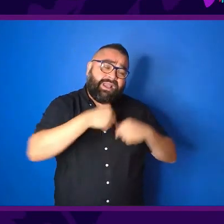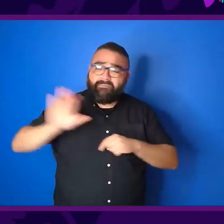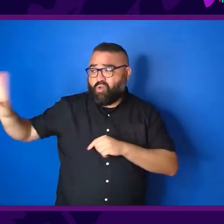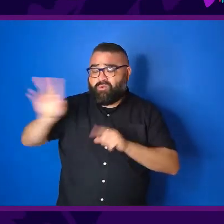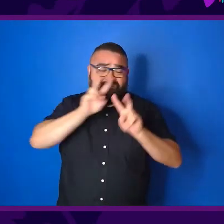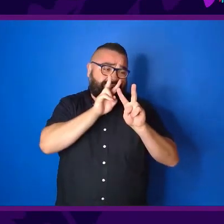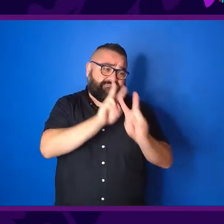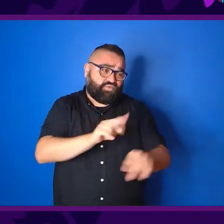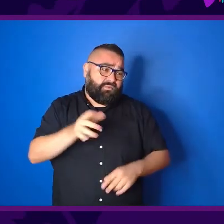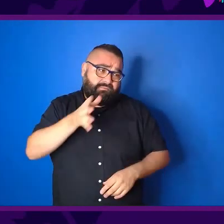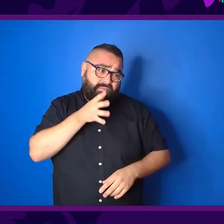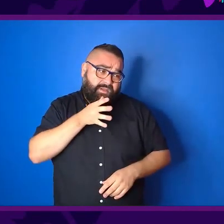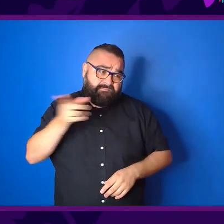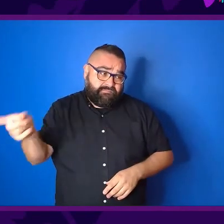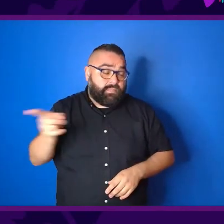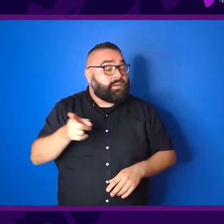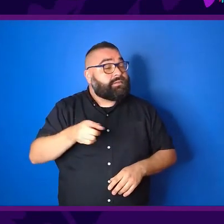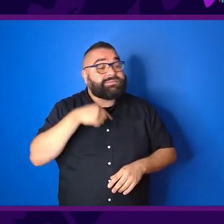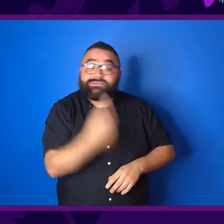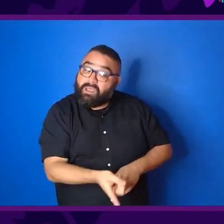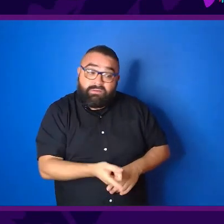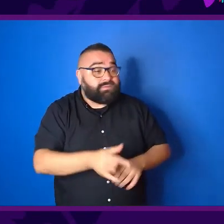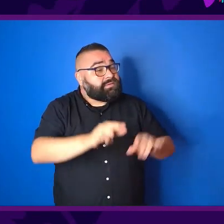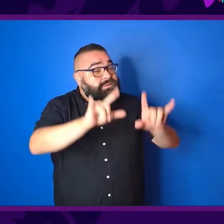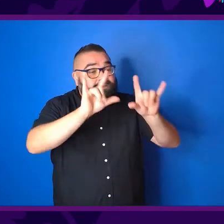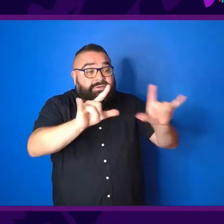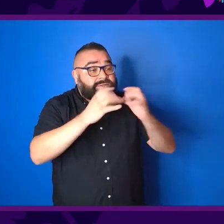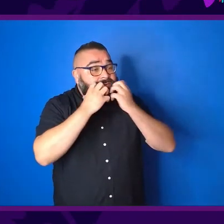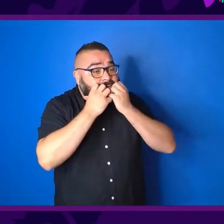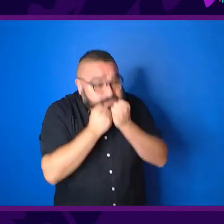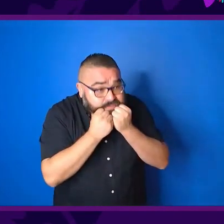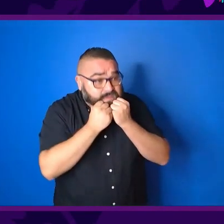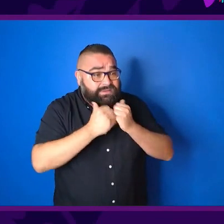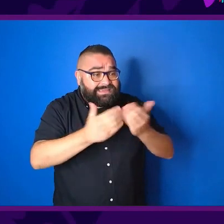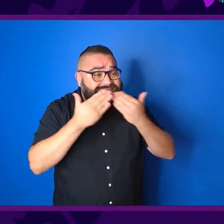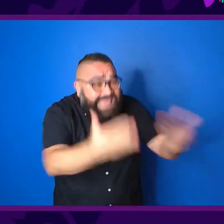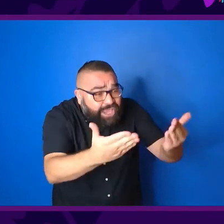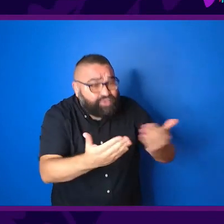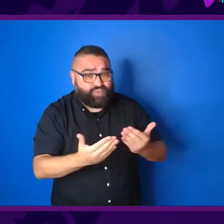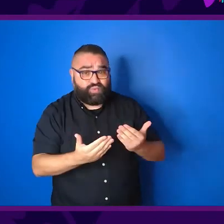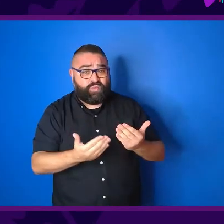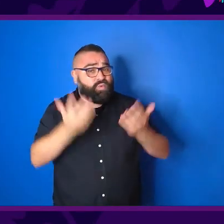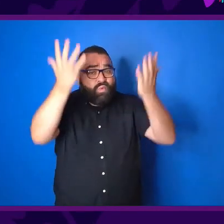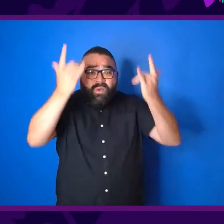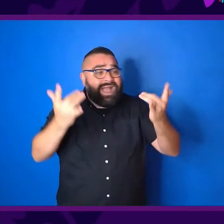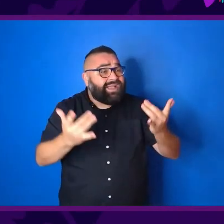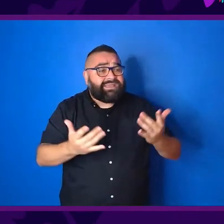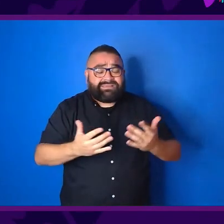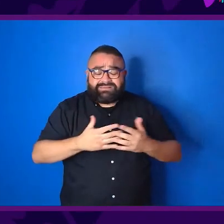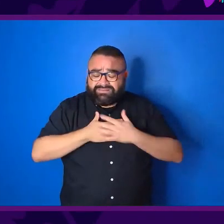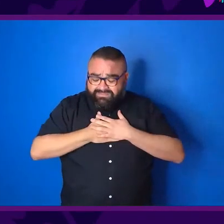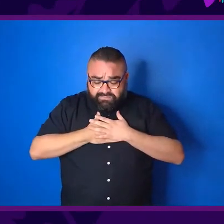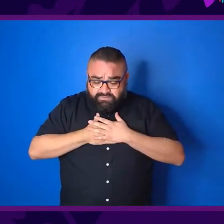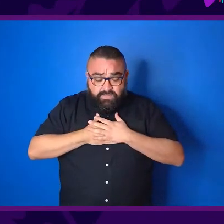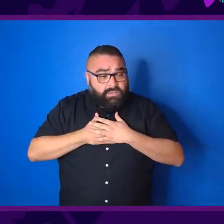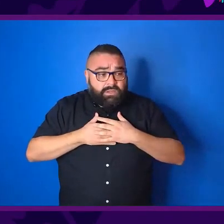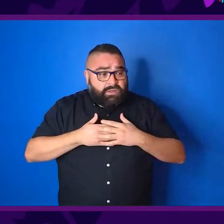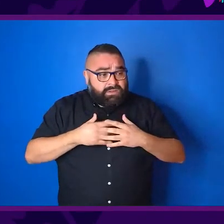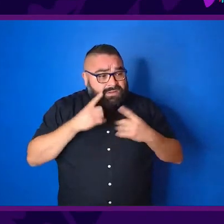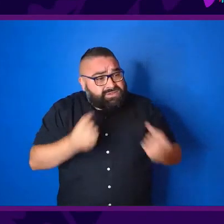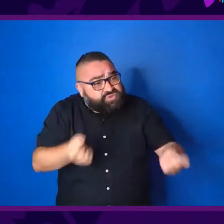we adore you. We thank you for with passion and commitment and understanding of